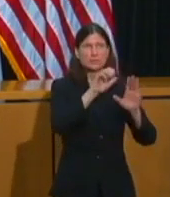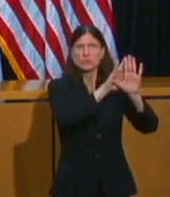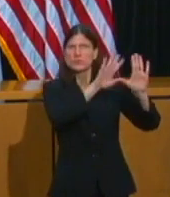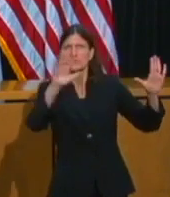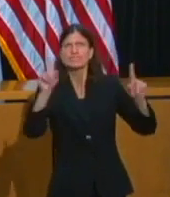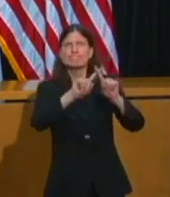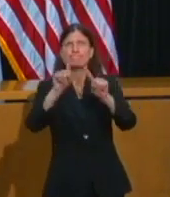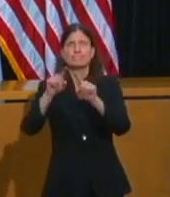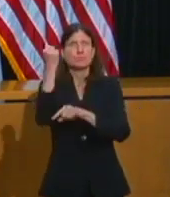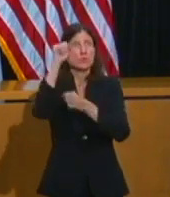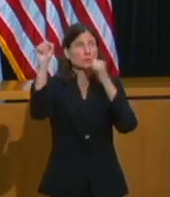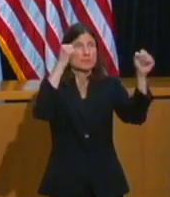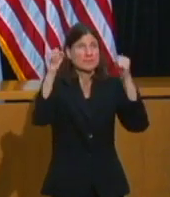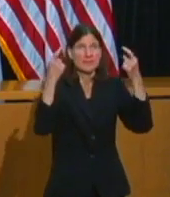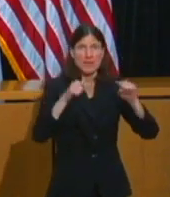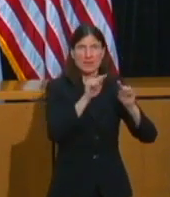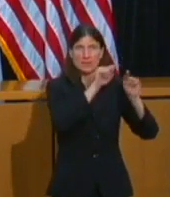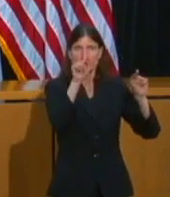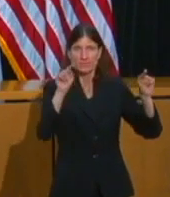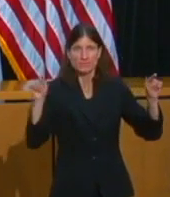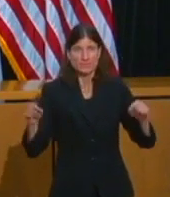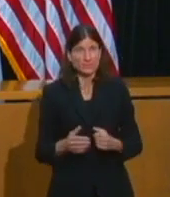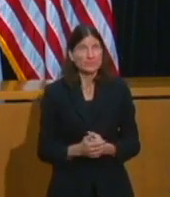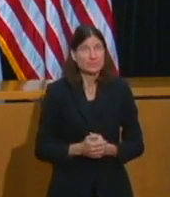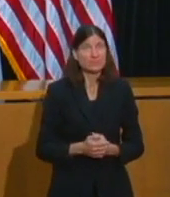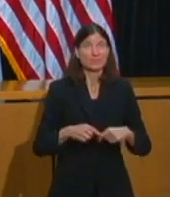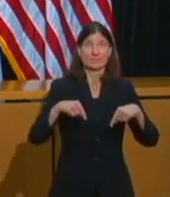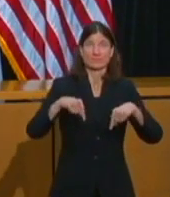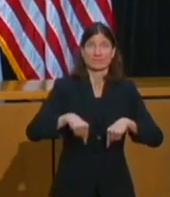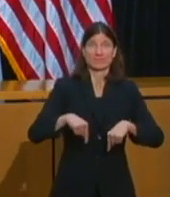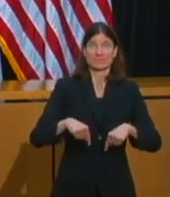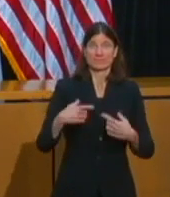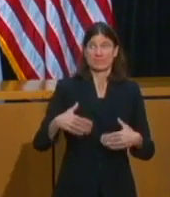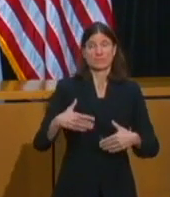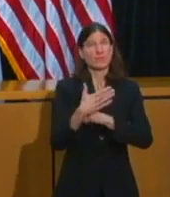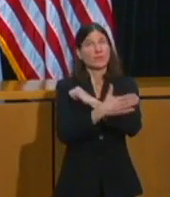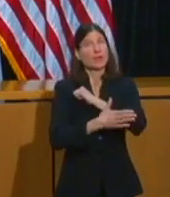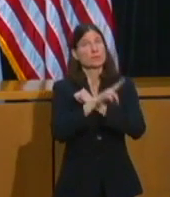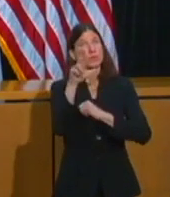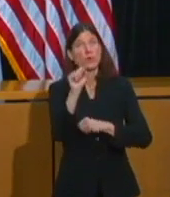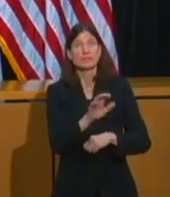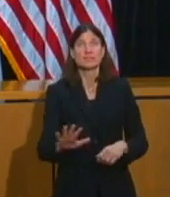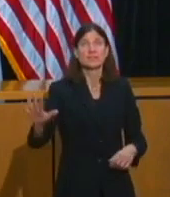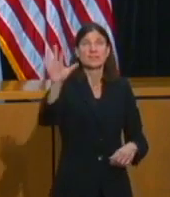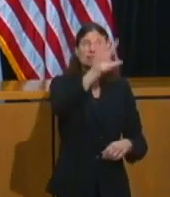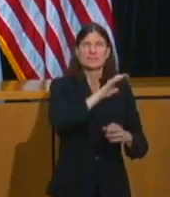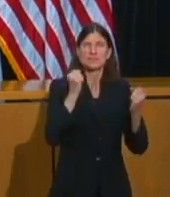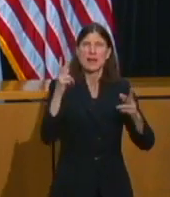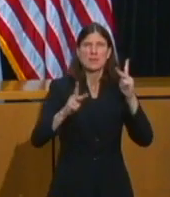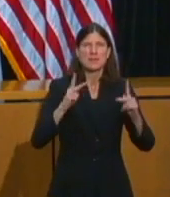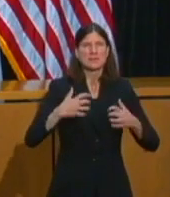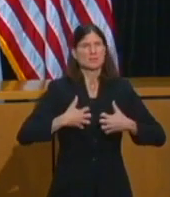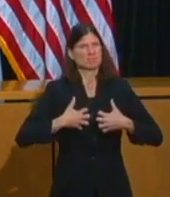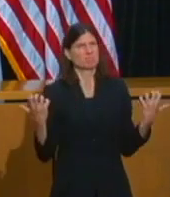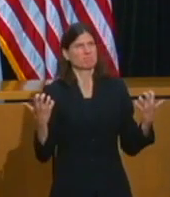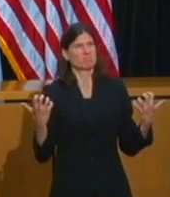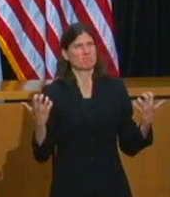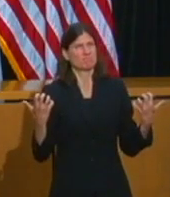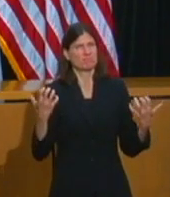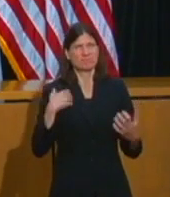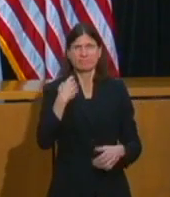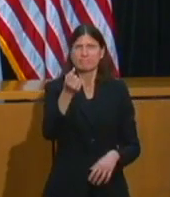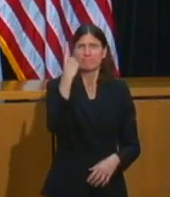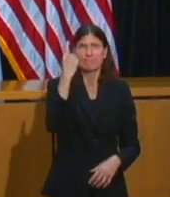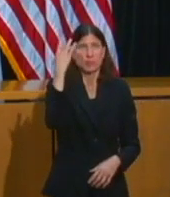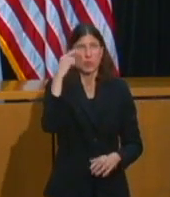Our Commonwealth and our nation continue to experience pain and outrage in response to the murder of George Floyd at the hands of the police